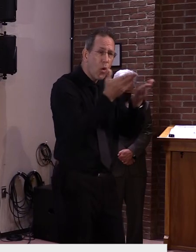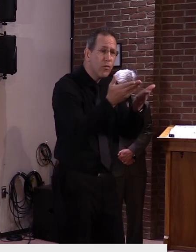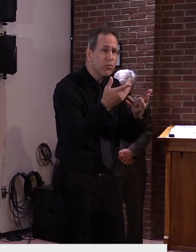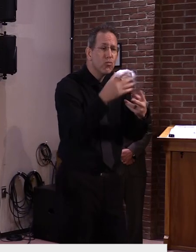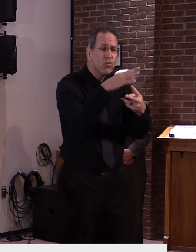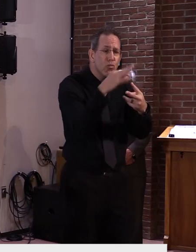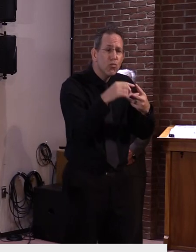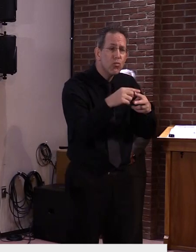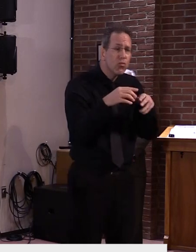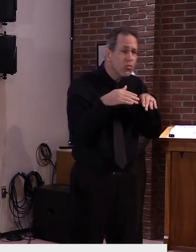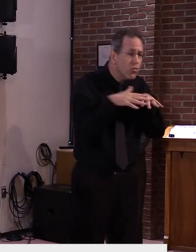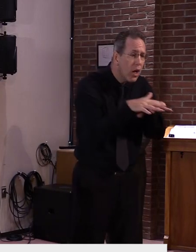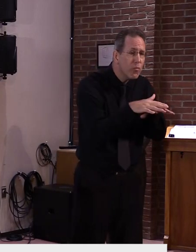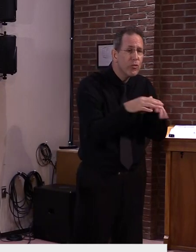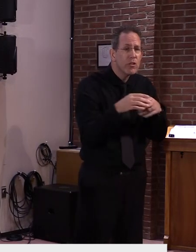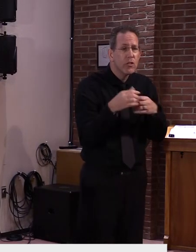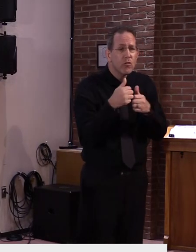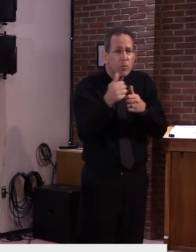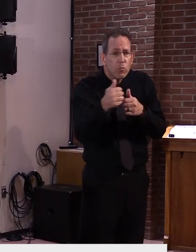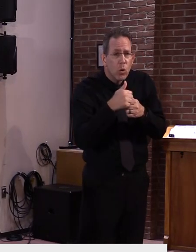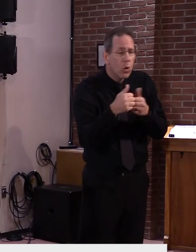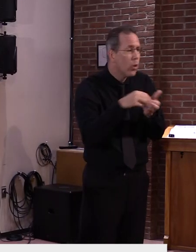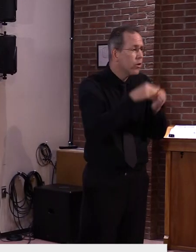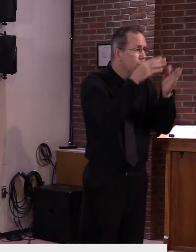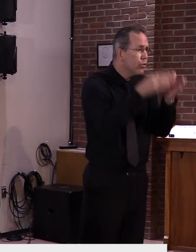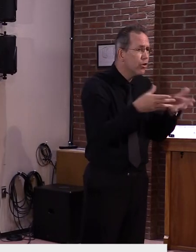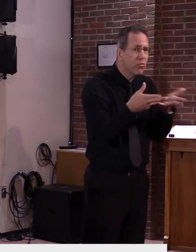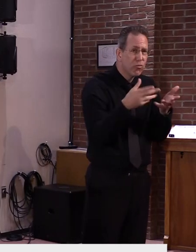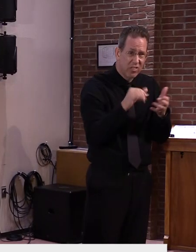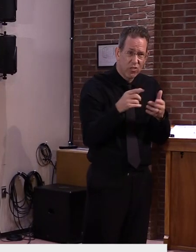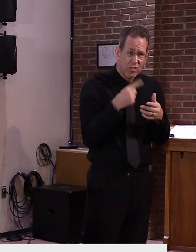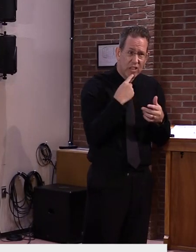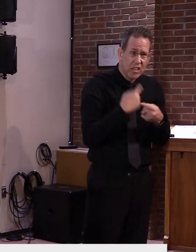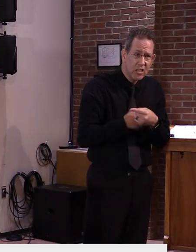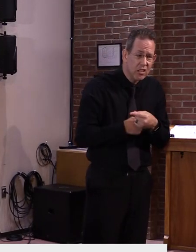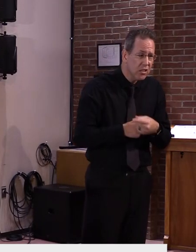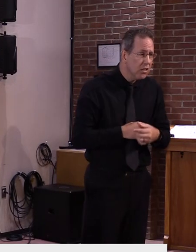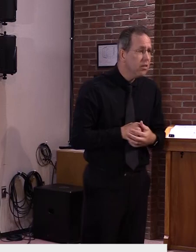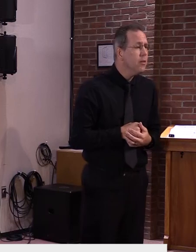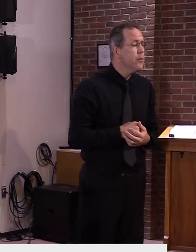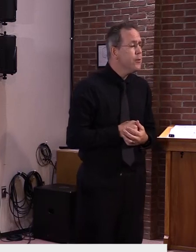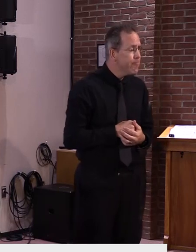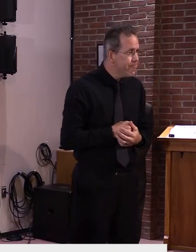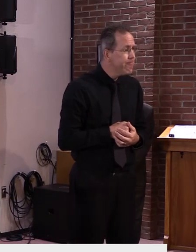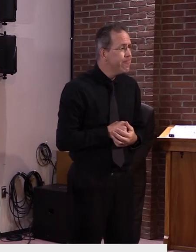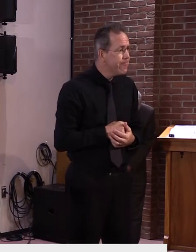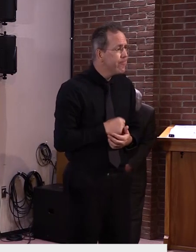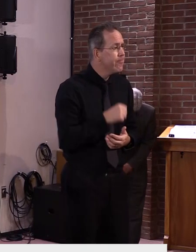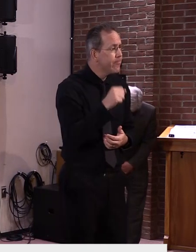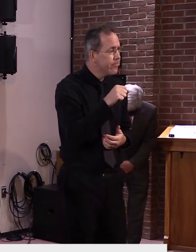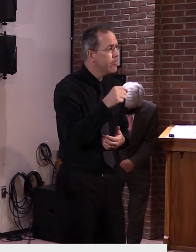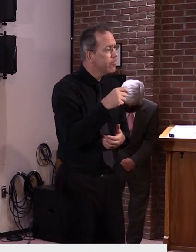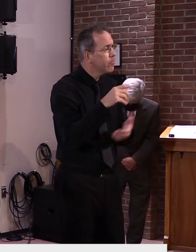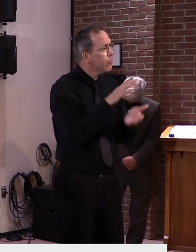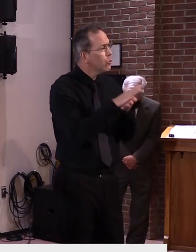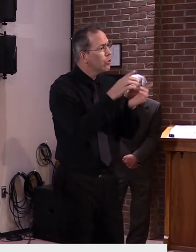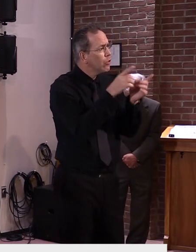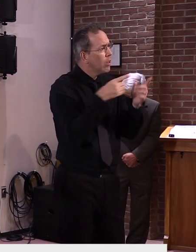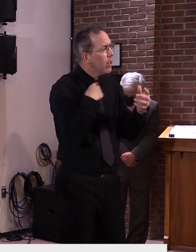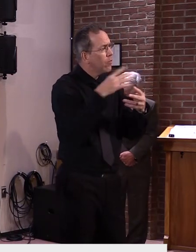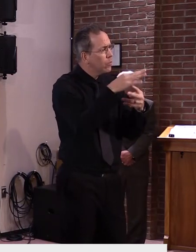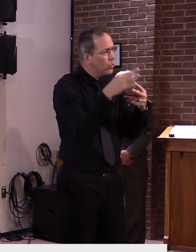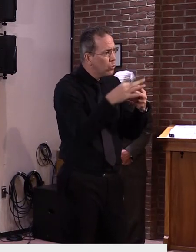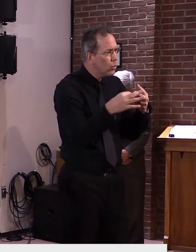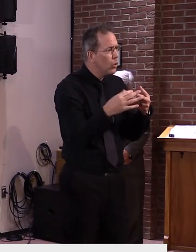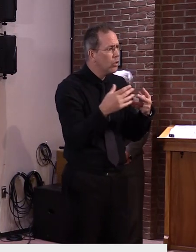In areas where they have students who don't necessarily have the best access, certainly there's a state responsibility to work,